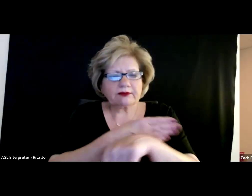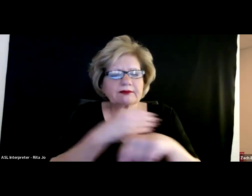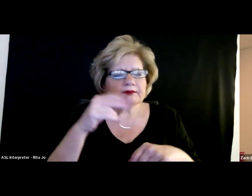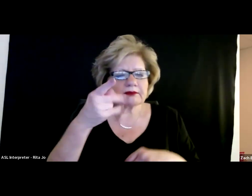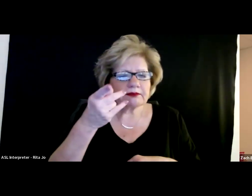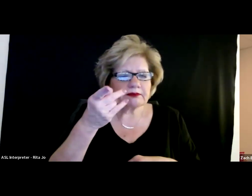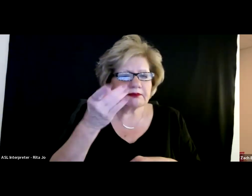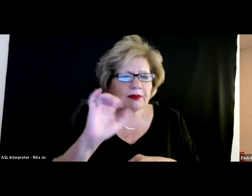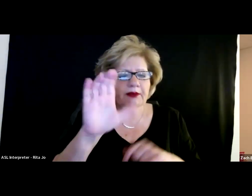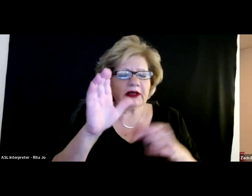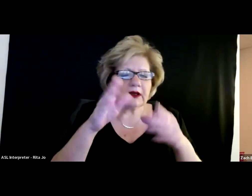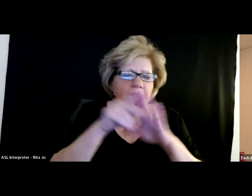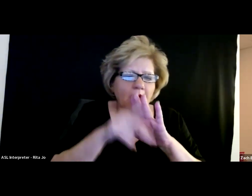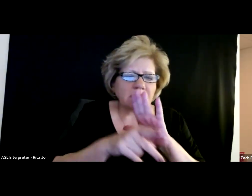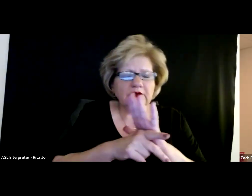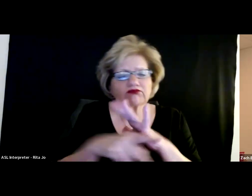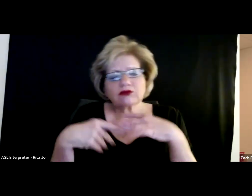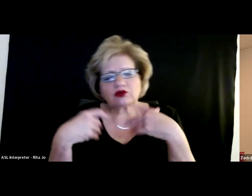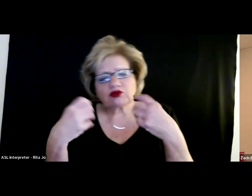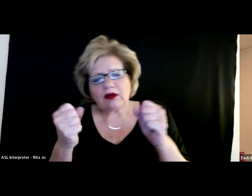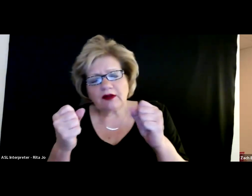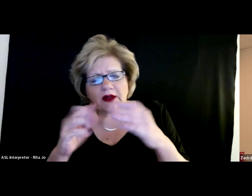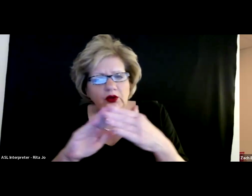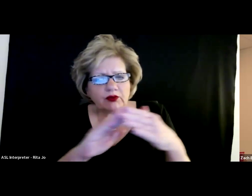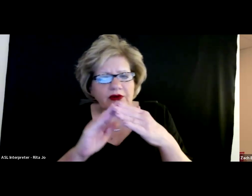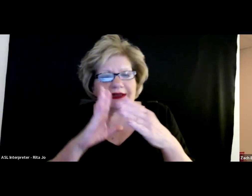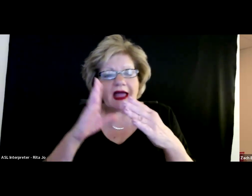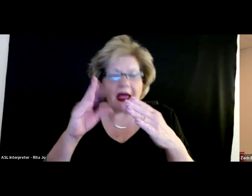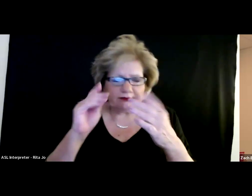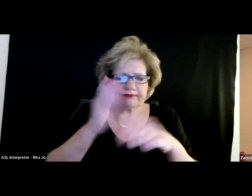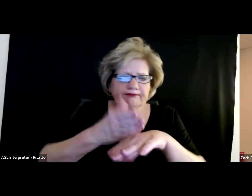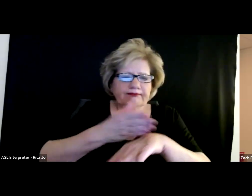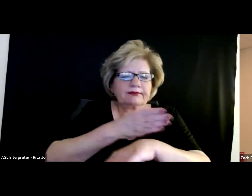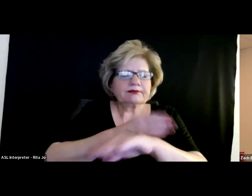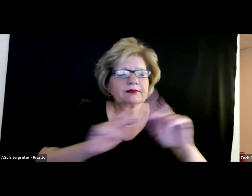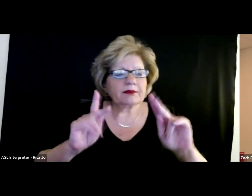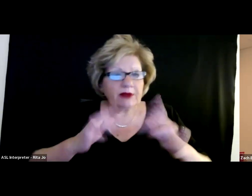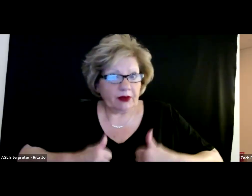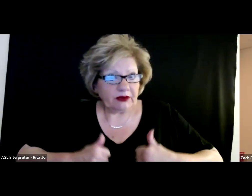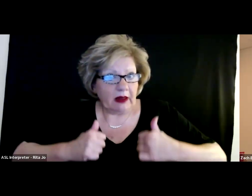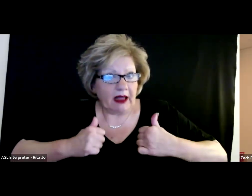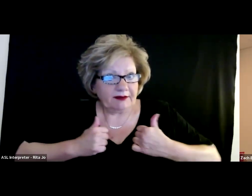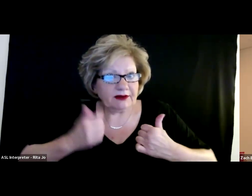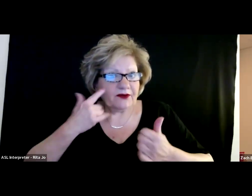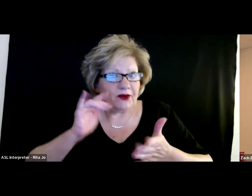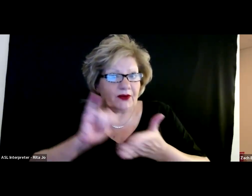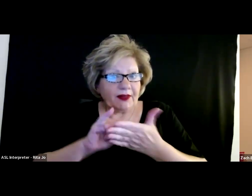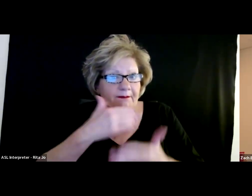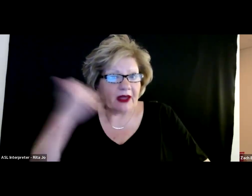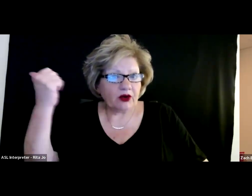strengthen communities, and transform people's lives for the better. We're thrilled that you're joining us